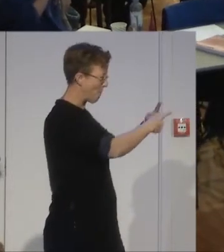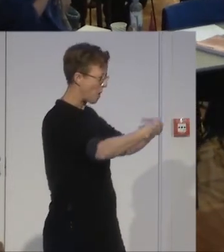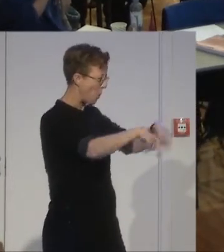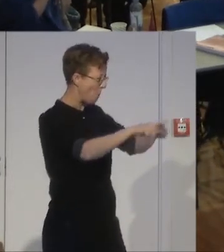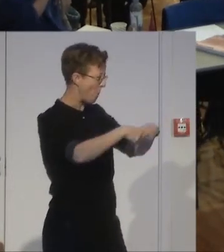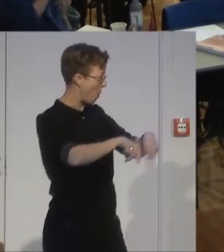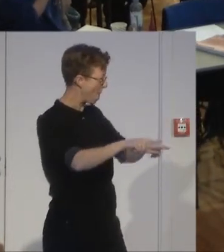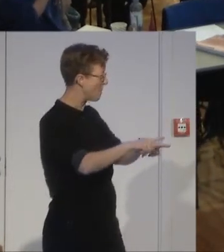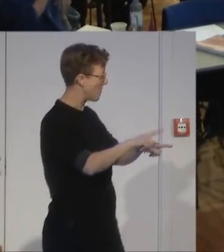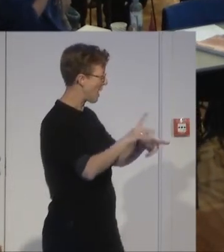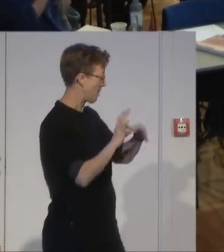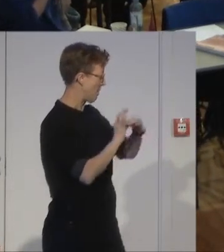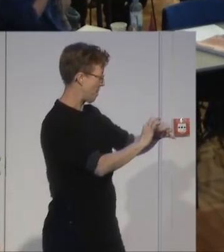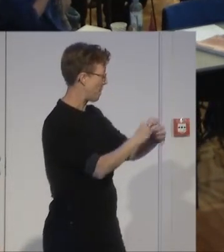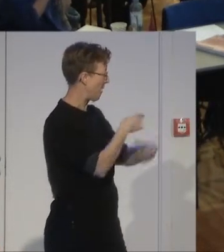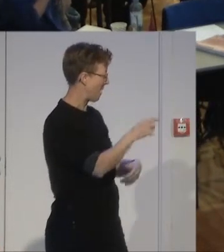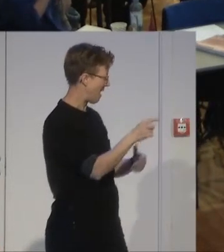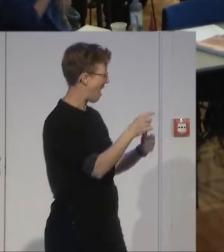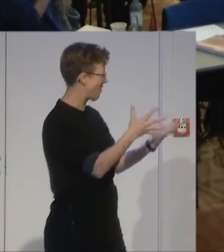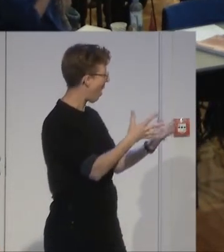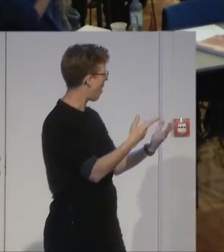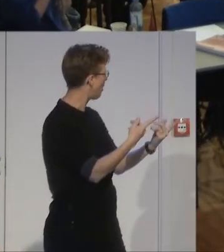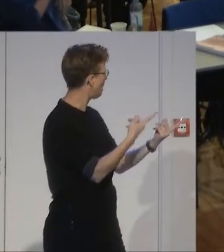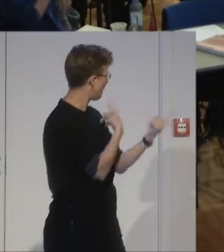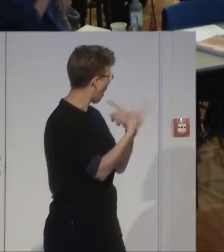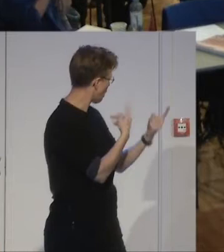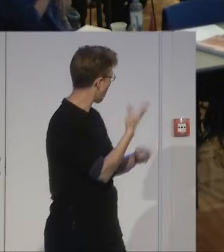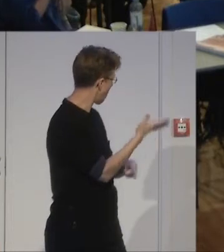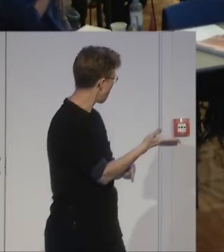related to what he was talking about?